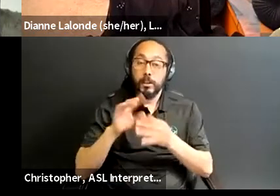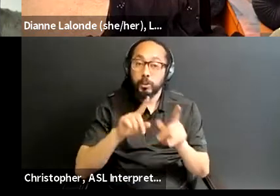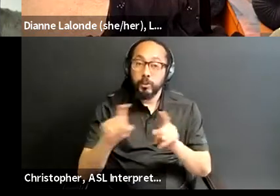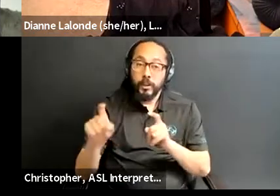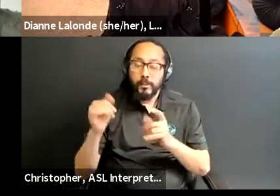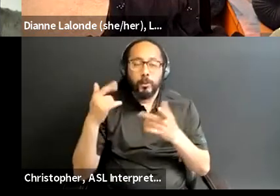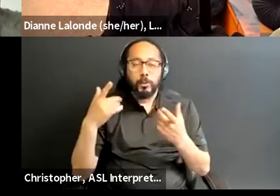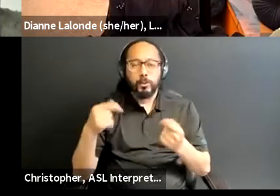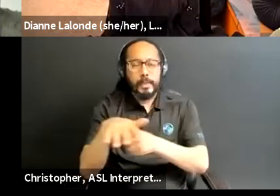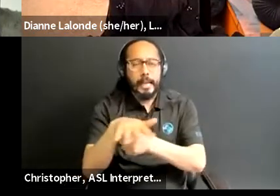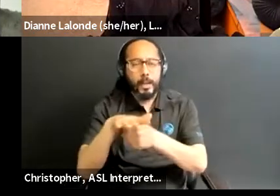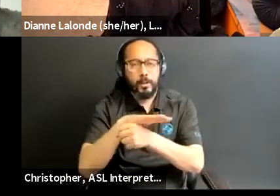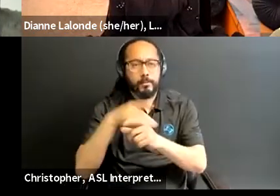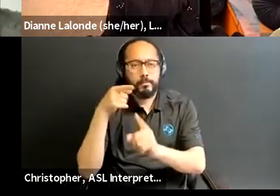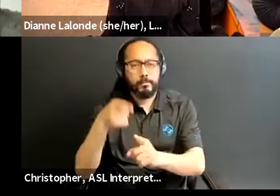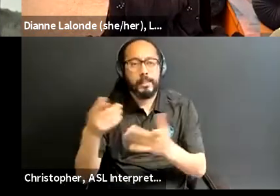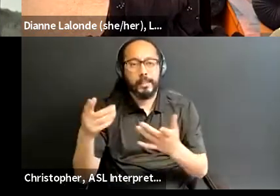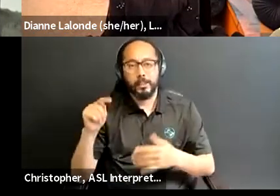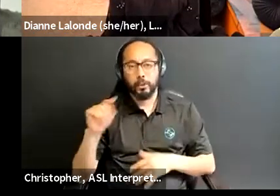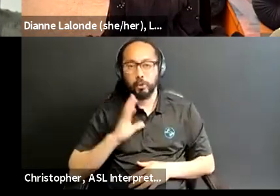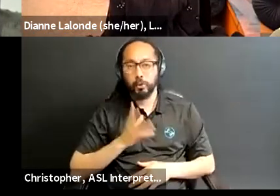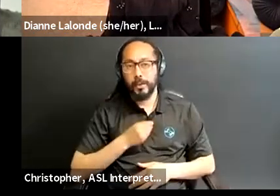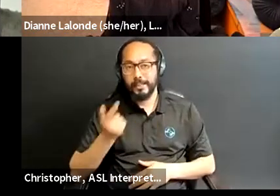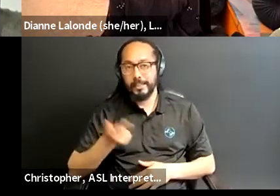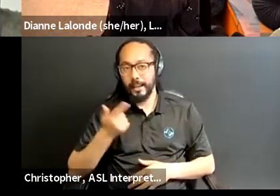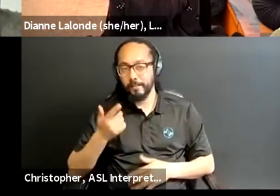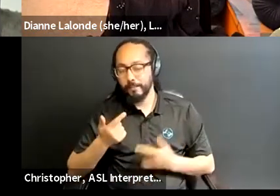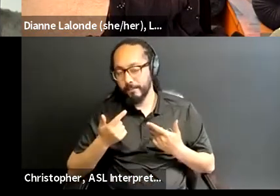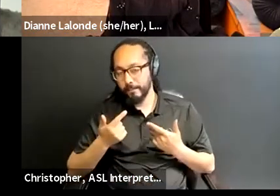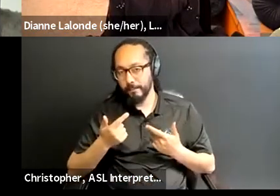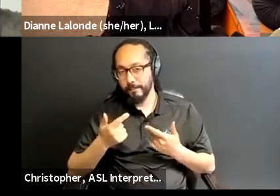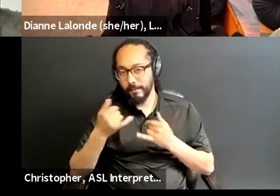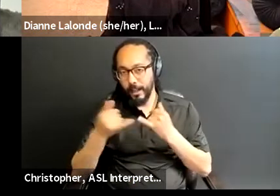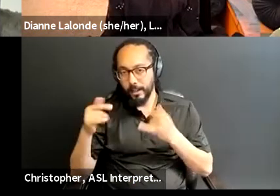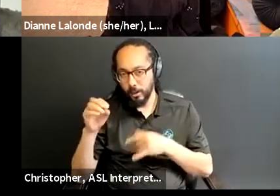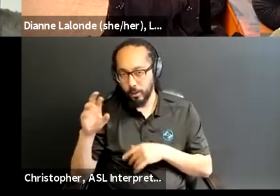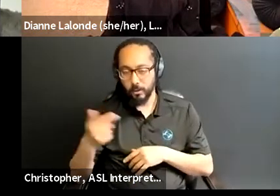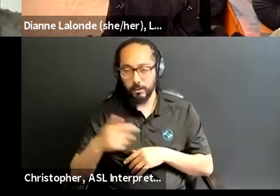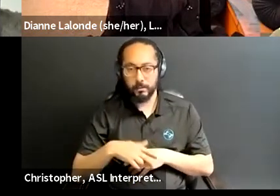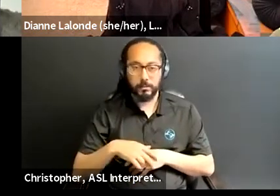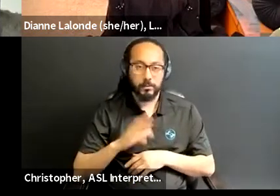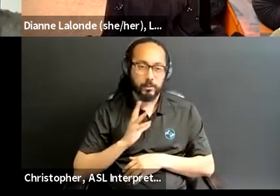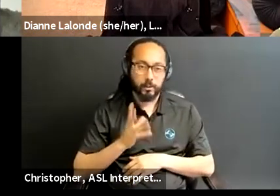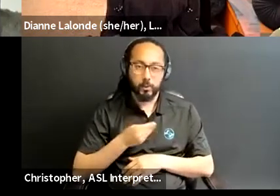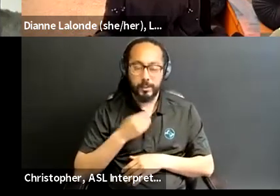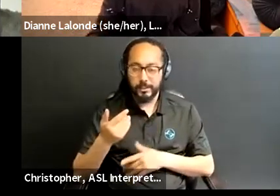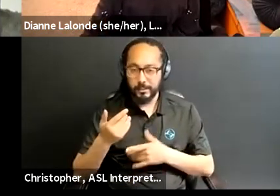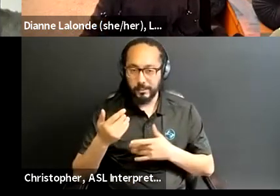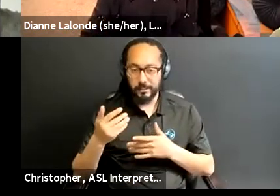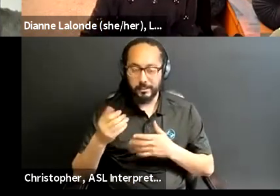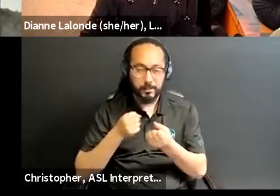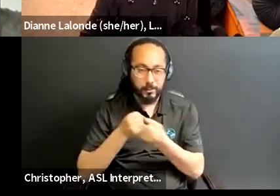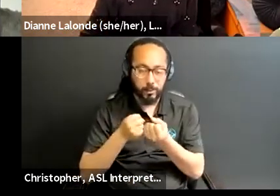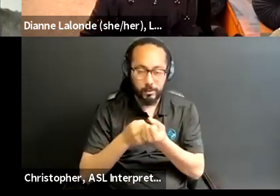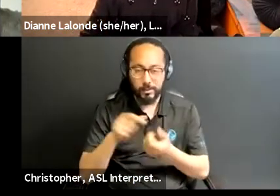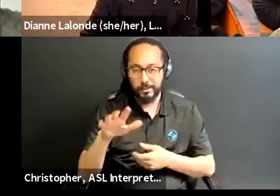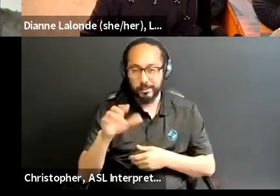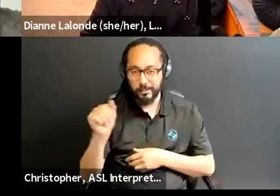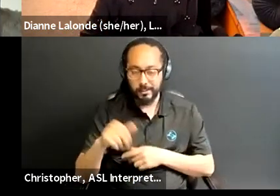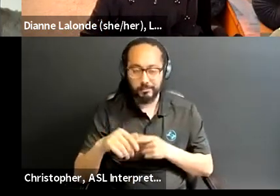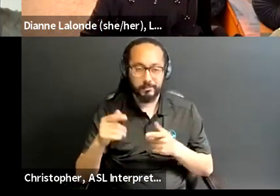we had things like translifeline.org, kidshelpphone.ca, youthline.ca, as well as Egale has